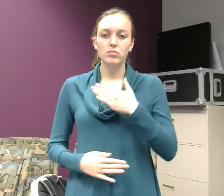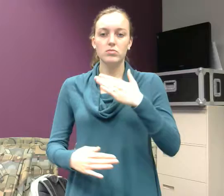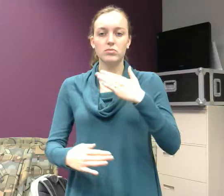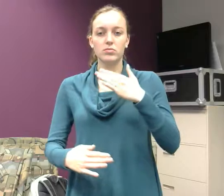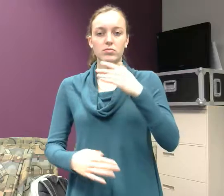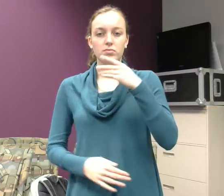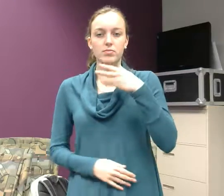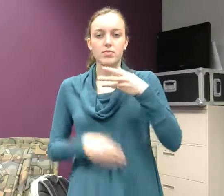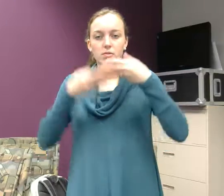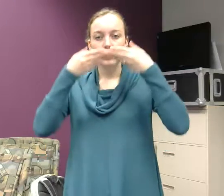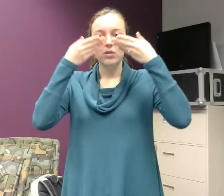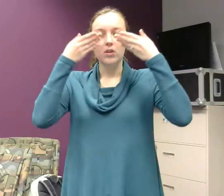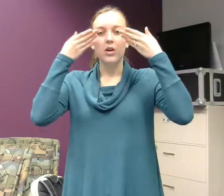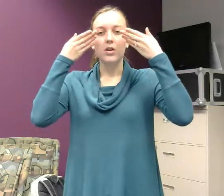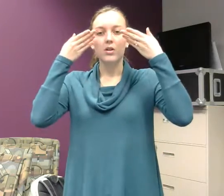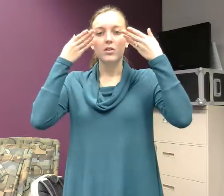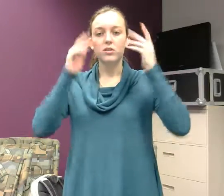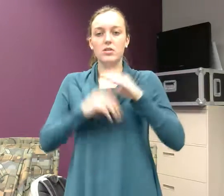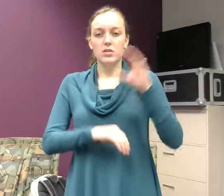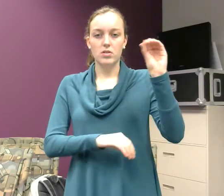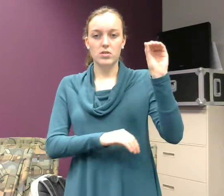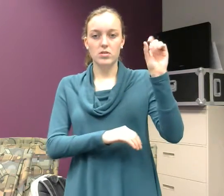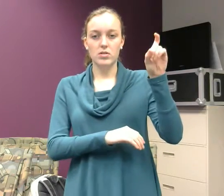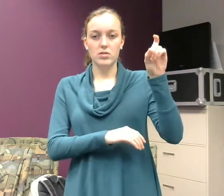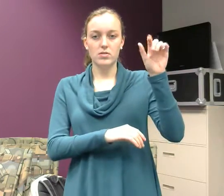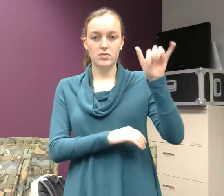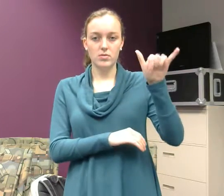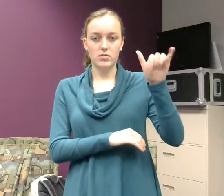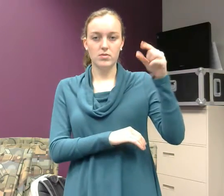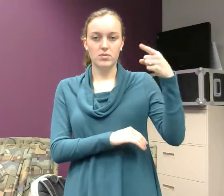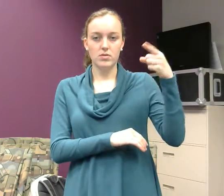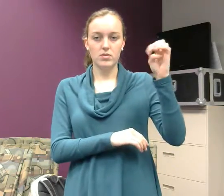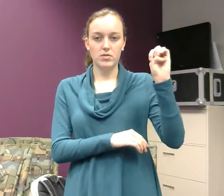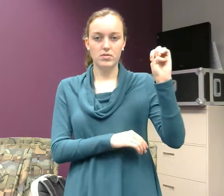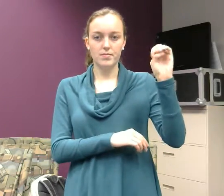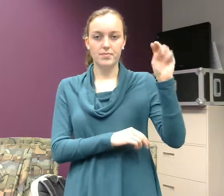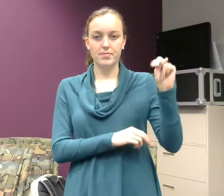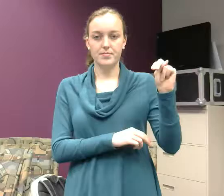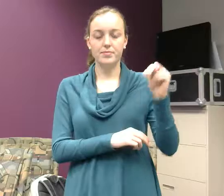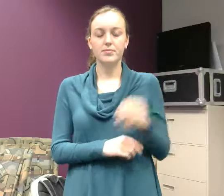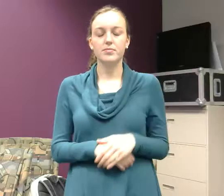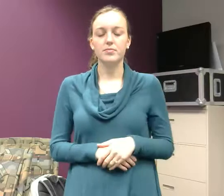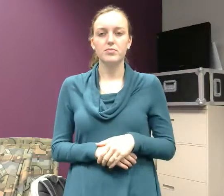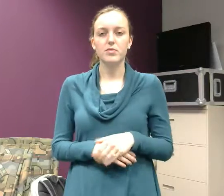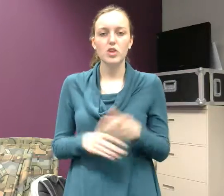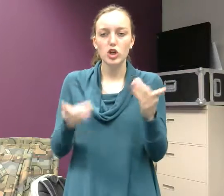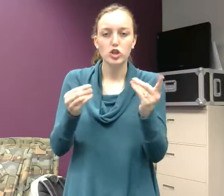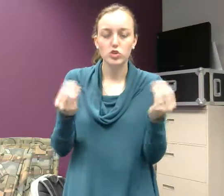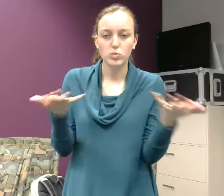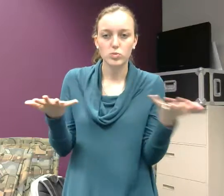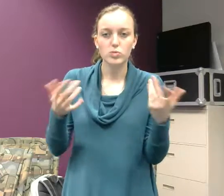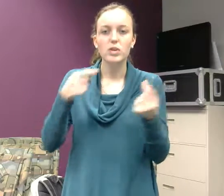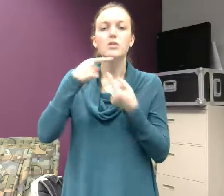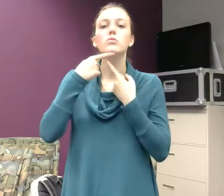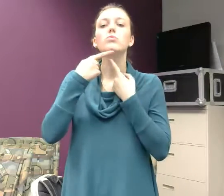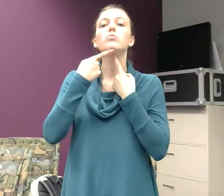and our mouth, we breathe in our oxygen, and it comes down our trachea, comes into our lungs, where